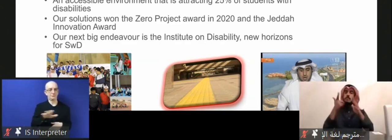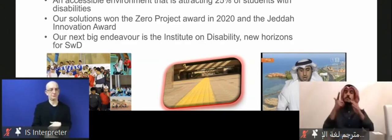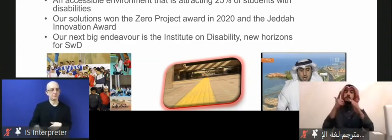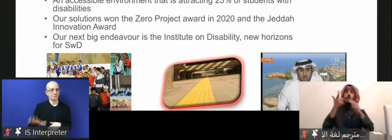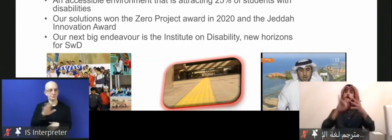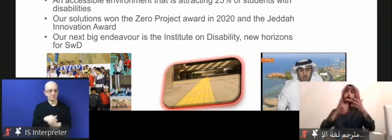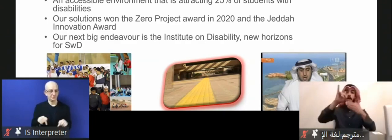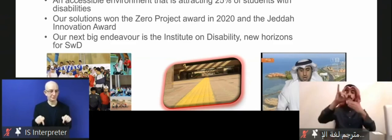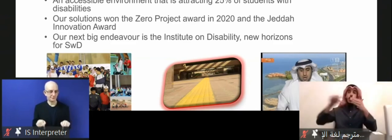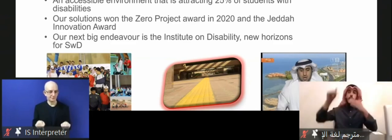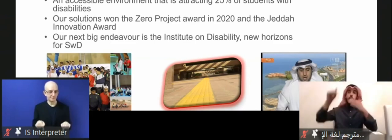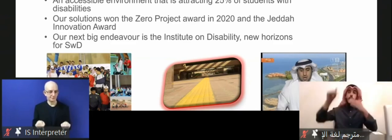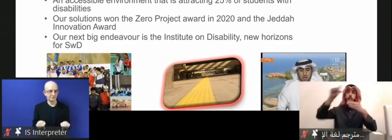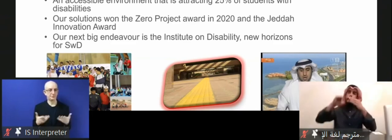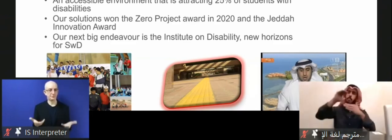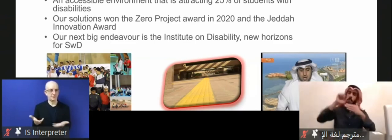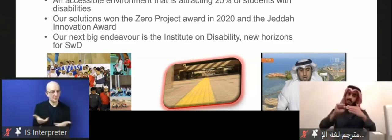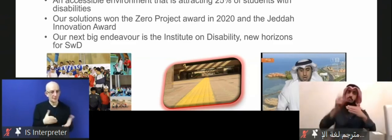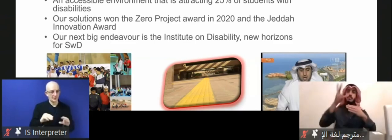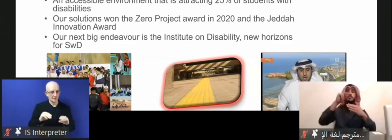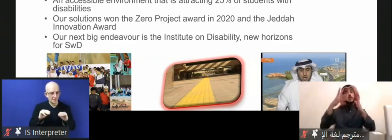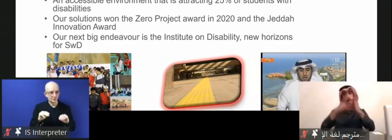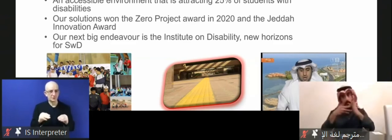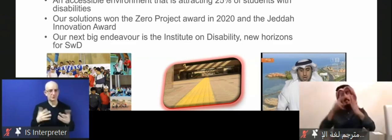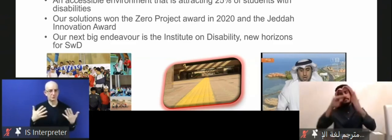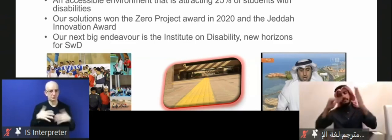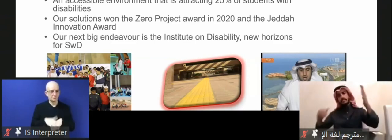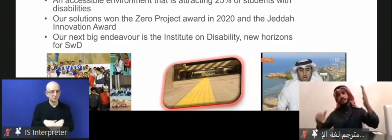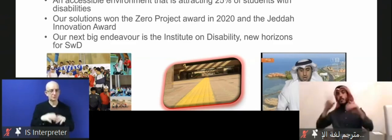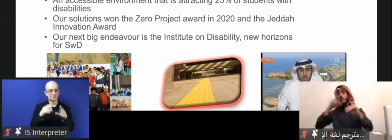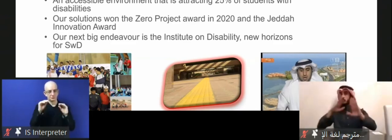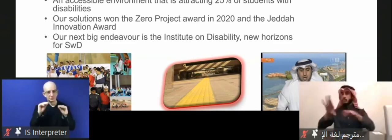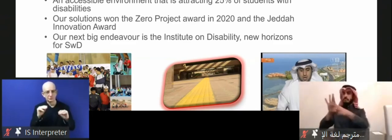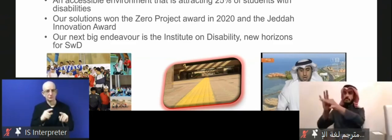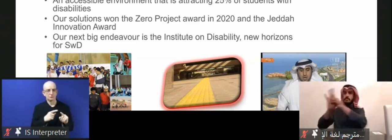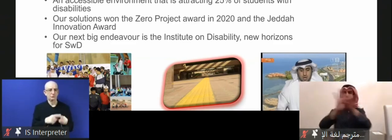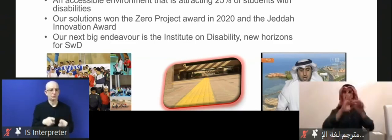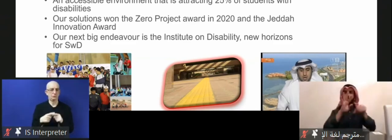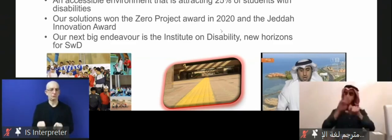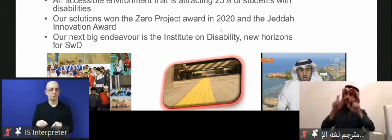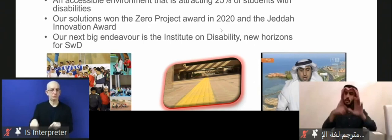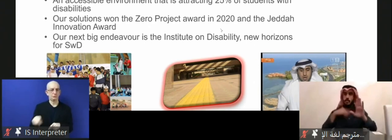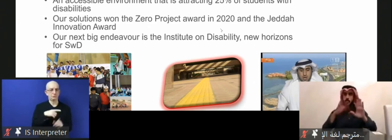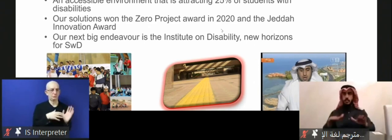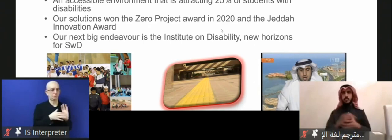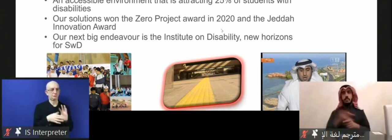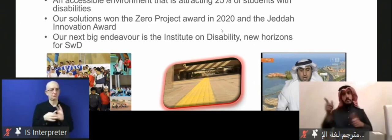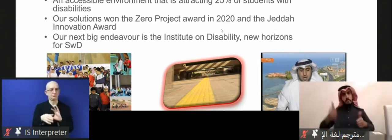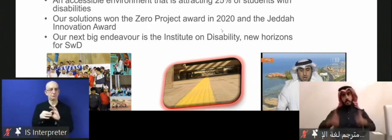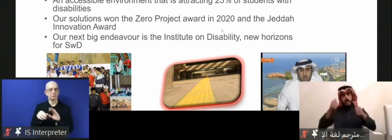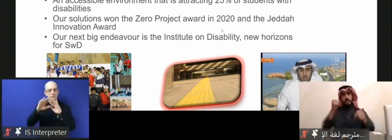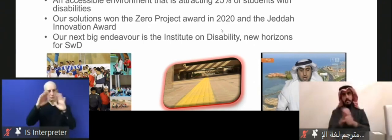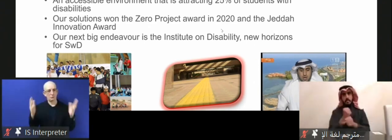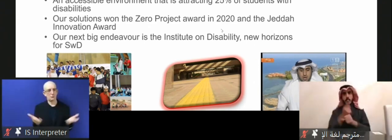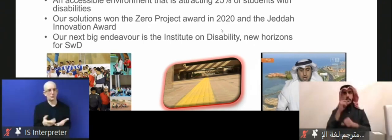partners from around the world to establish this institute. It's a big endeavor, and I am hoping that we